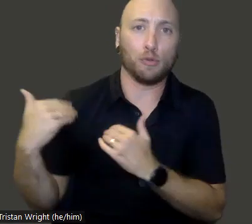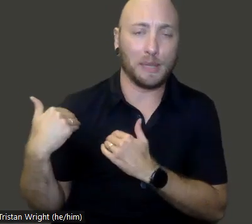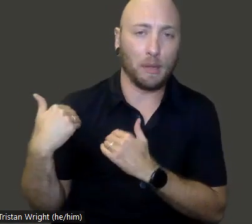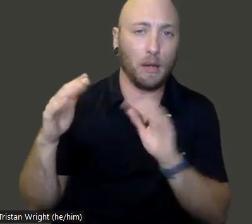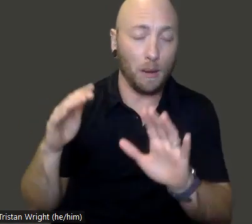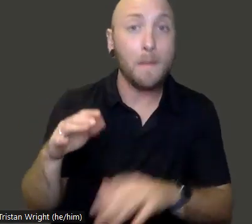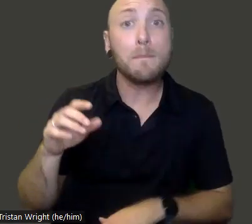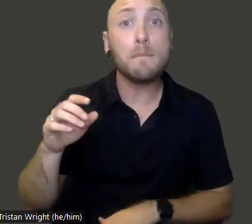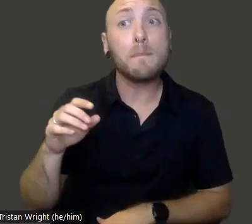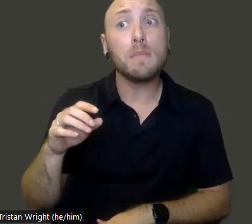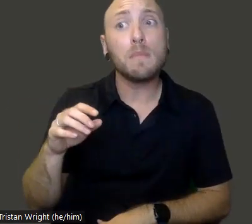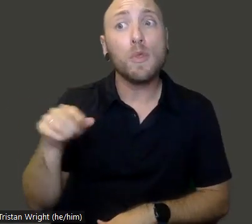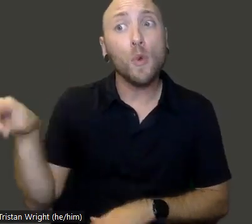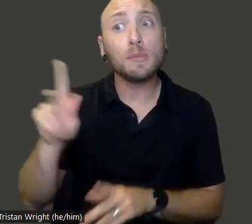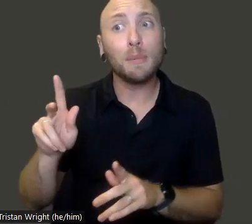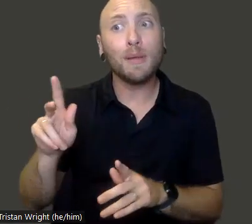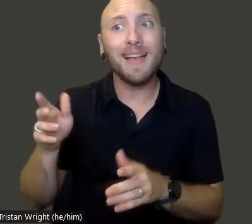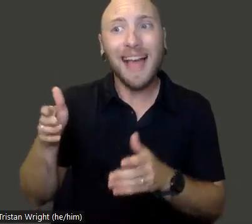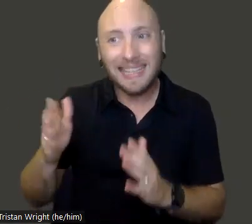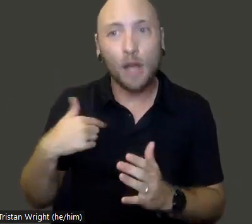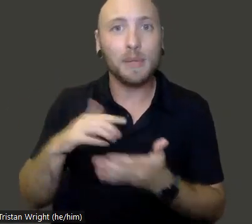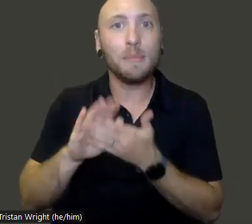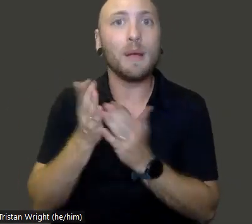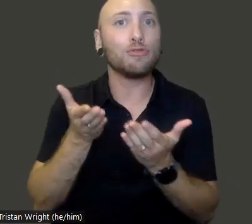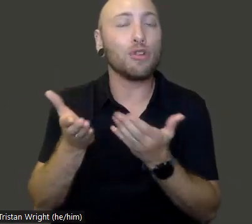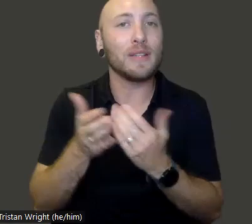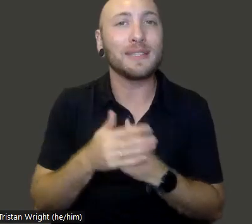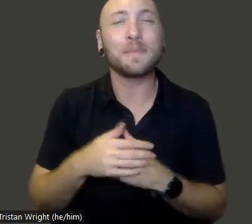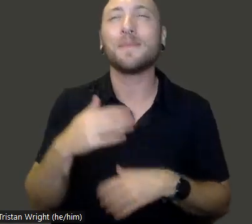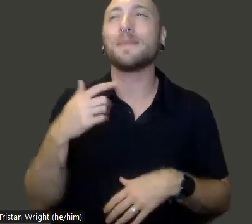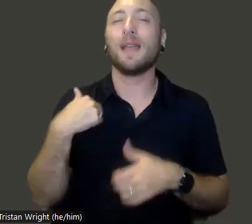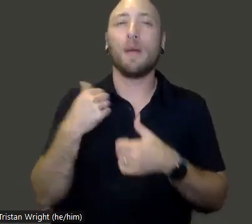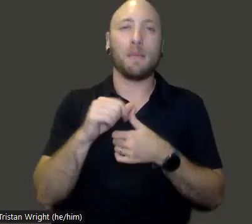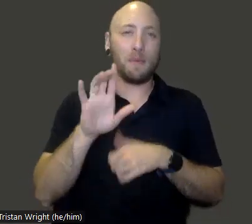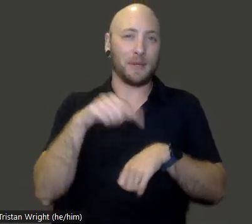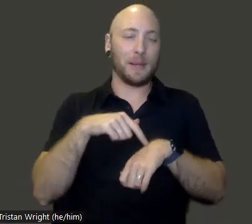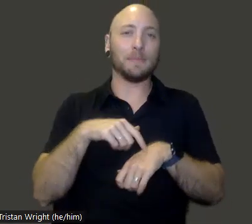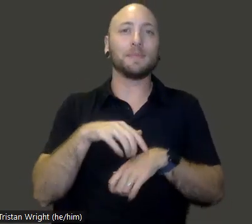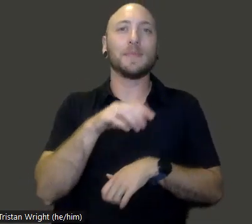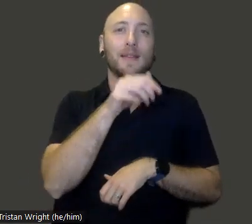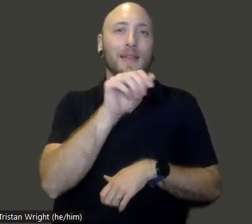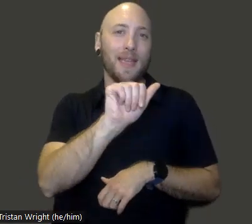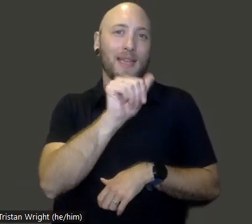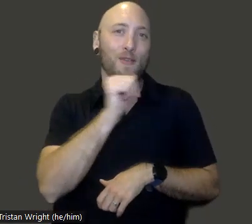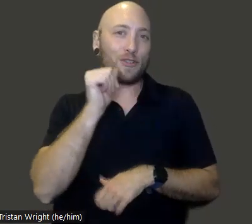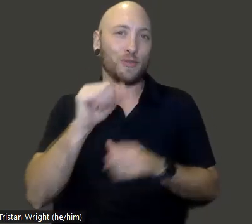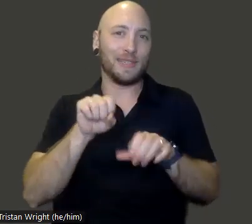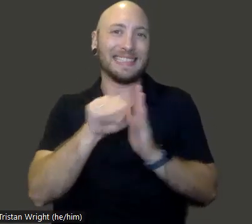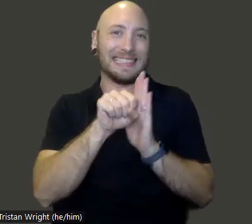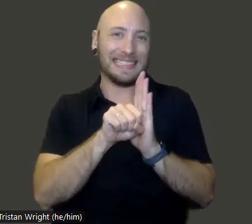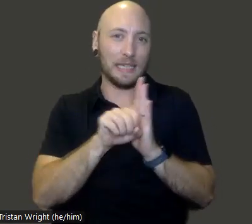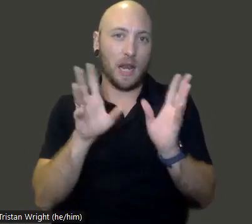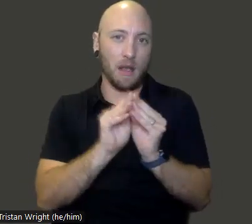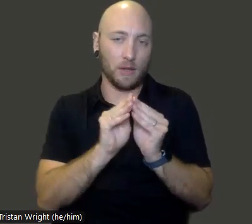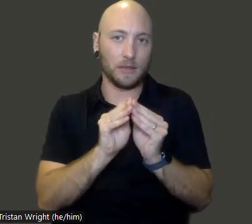I remember being on the ASCIPA, the Arizona Young People's State Conference. On that committee, they made me the registration